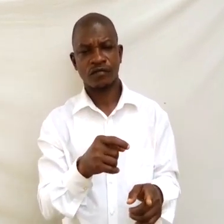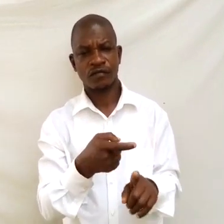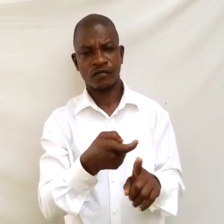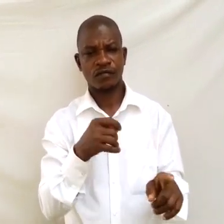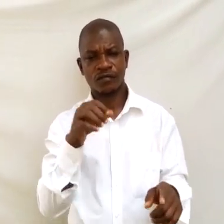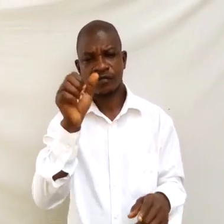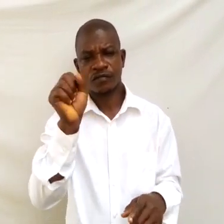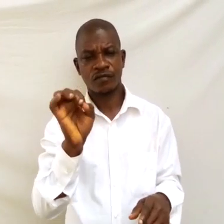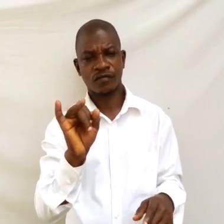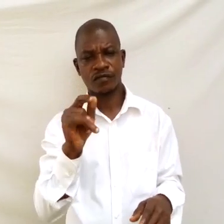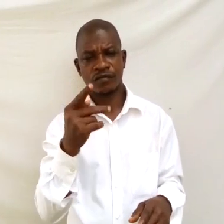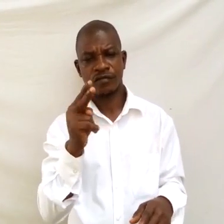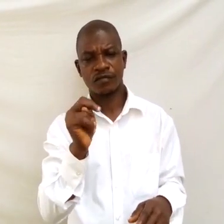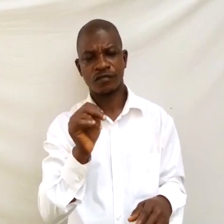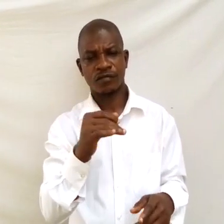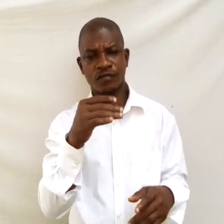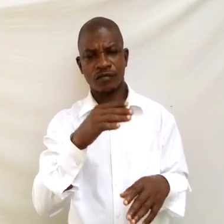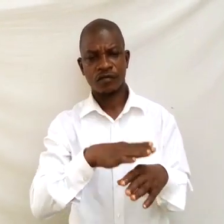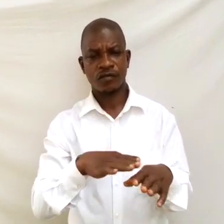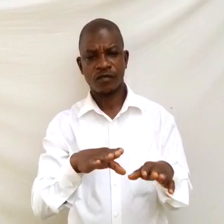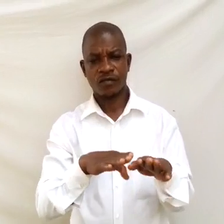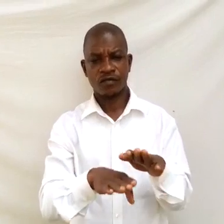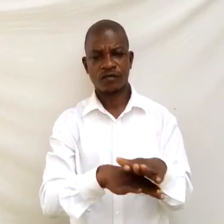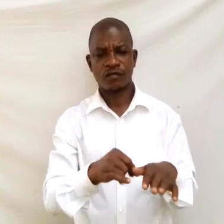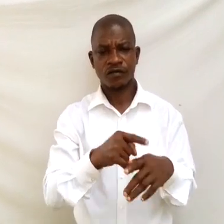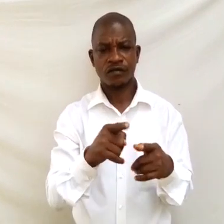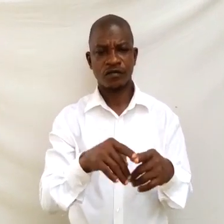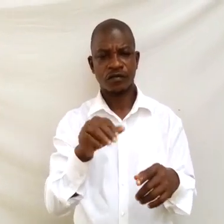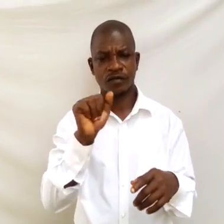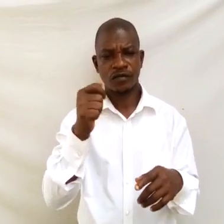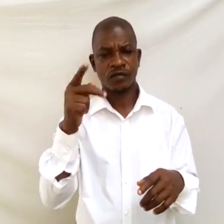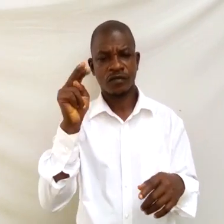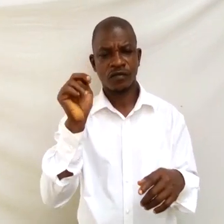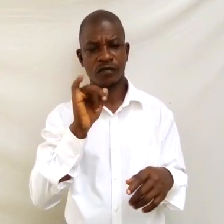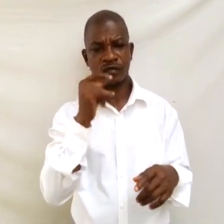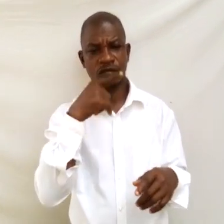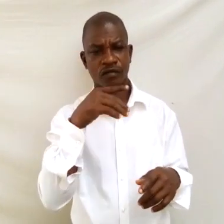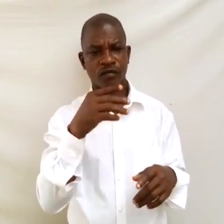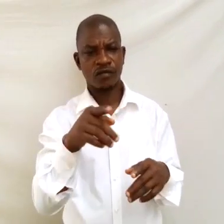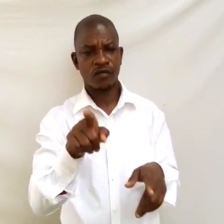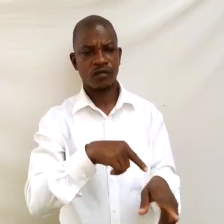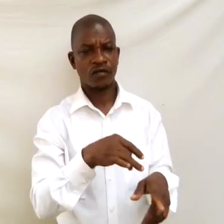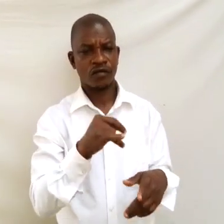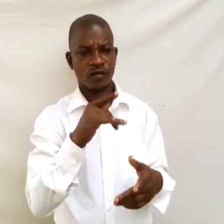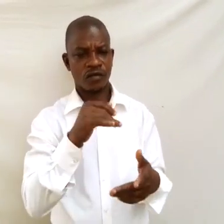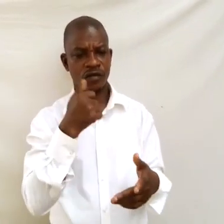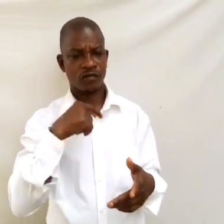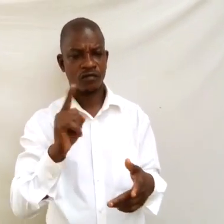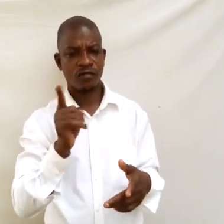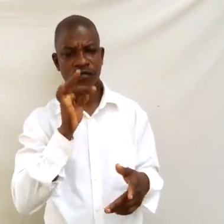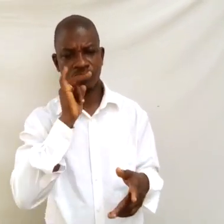Segun based on the angle you measure. So anywhere on that line, you have